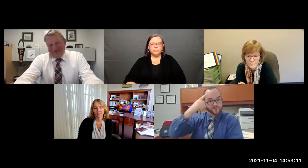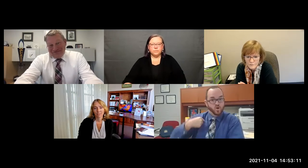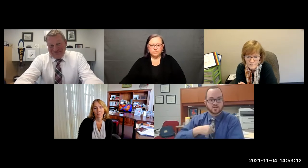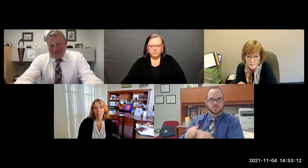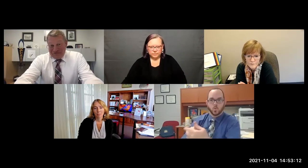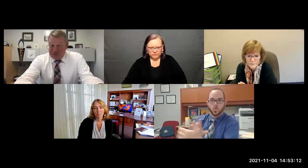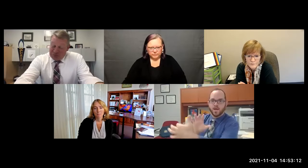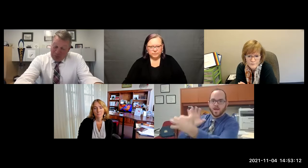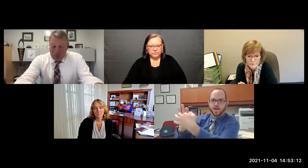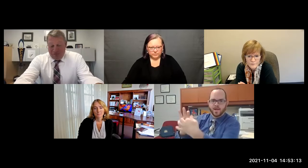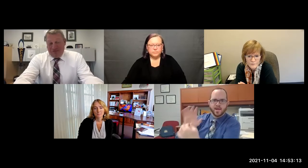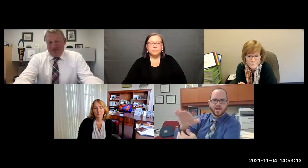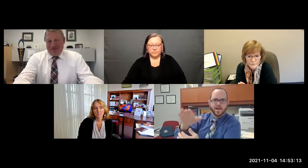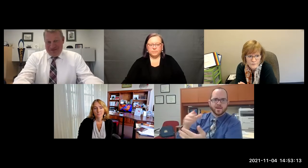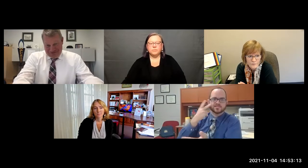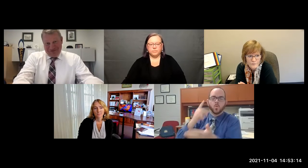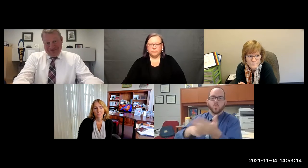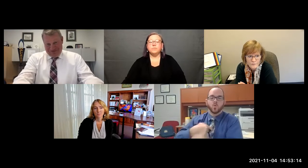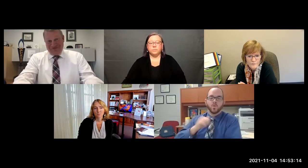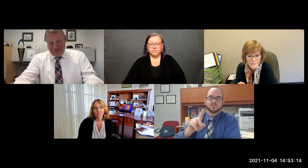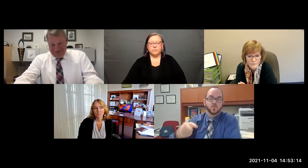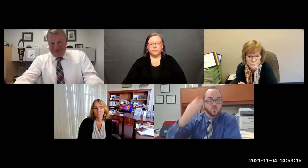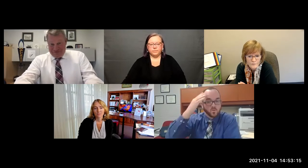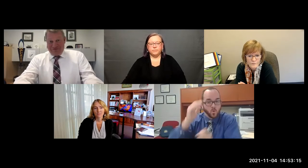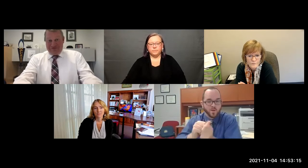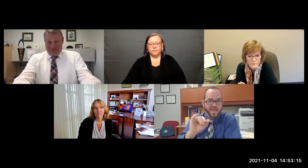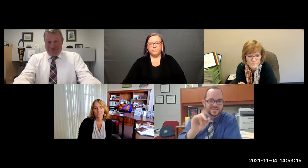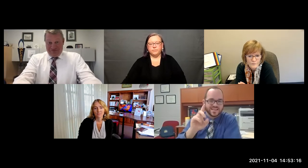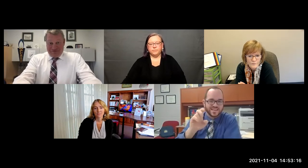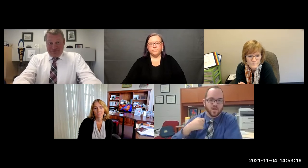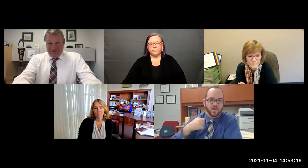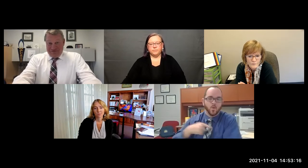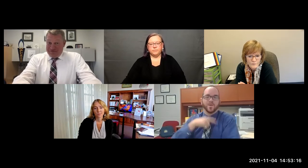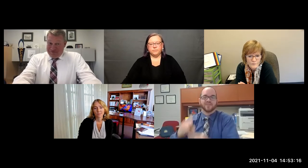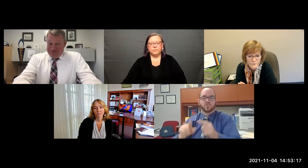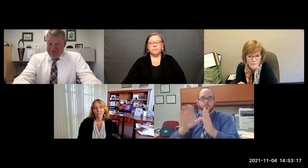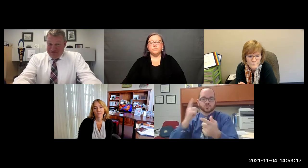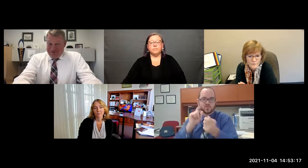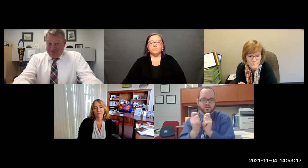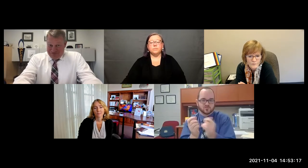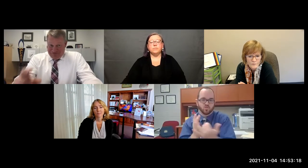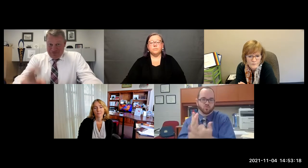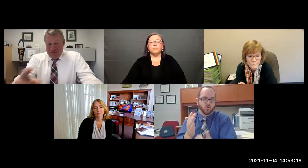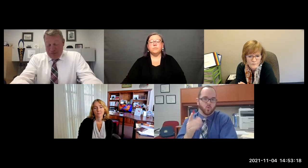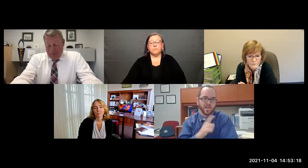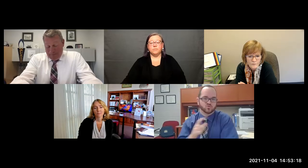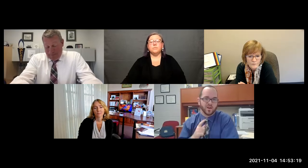as a partner with CEASD, what they can do. Also connecting with, of course, there's the ADA.